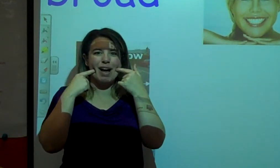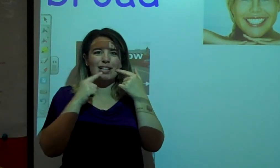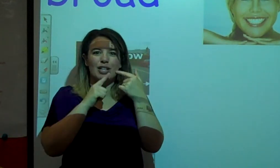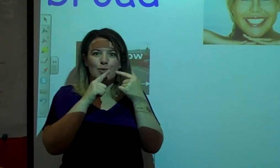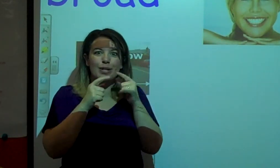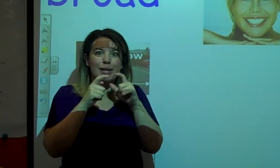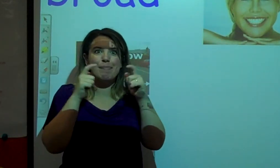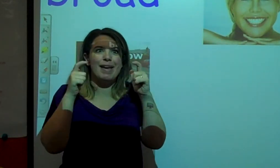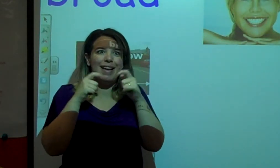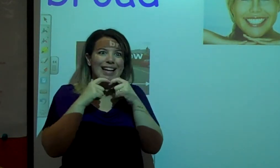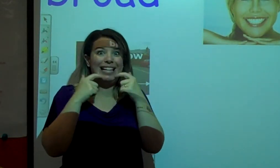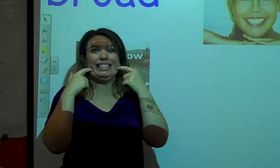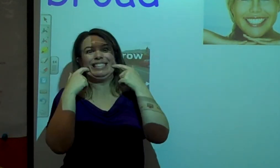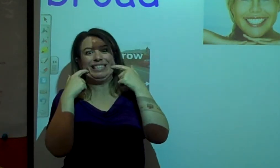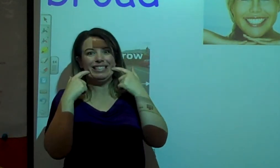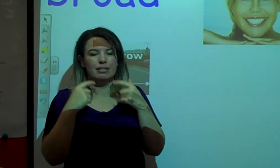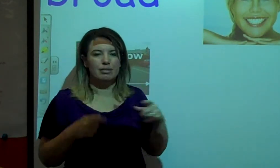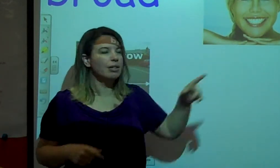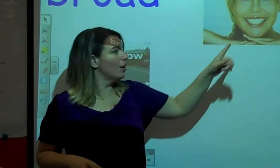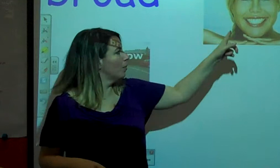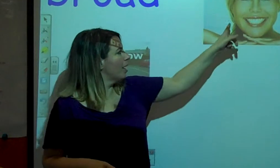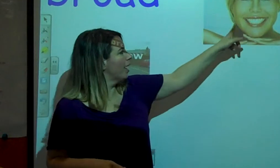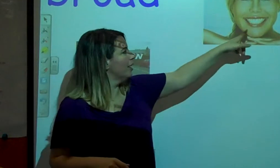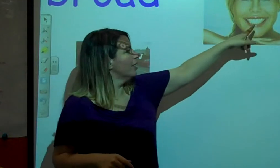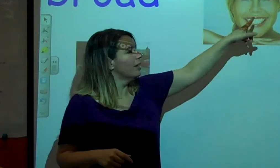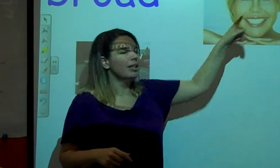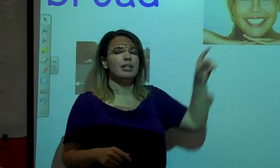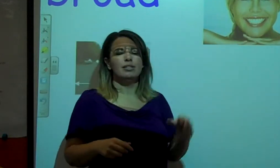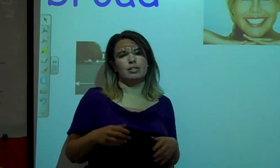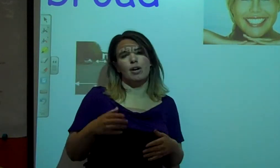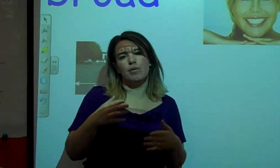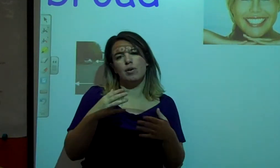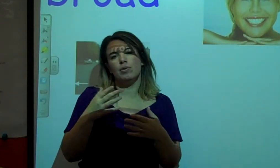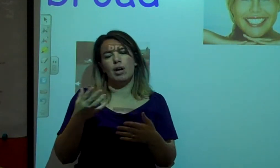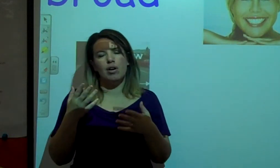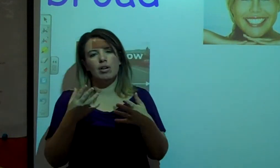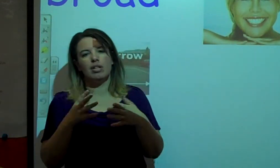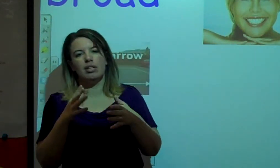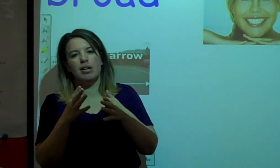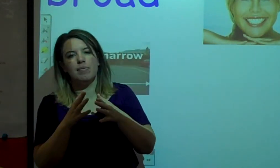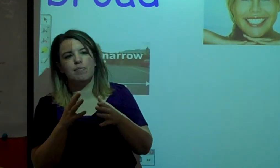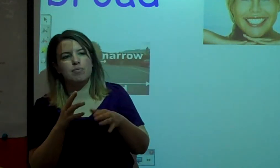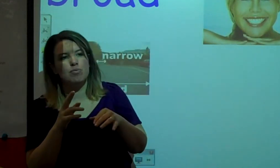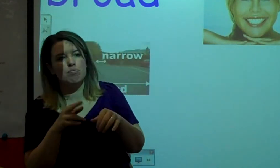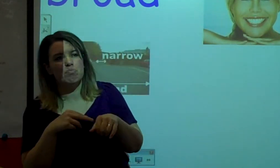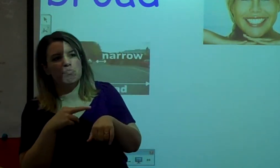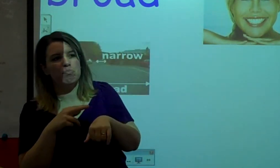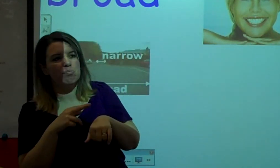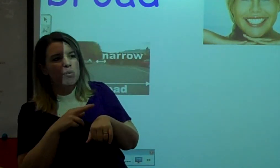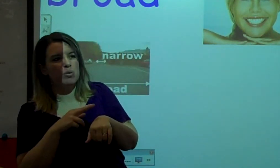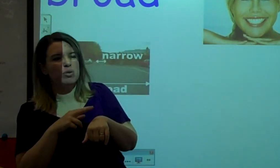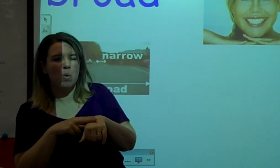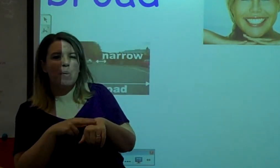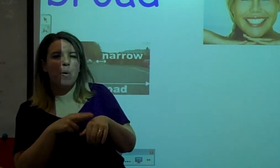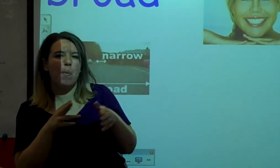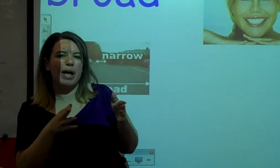smiling really big. Okay? So those are the most normal ways